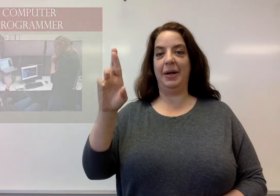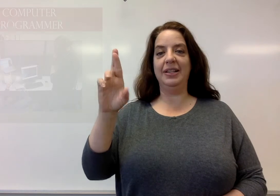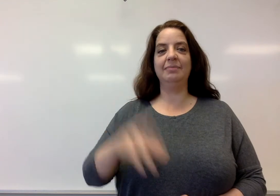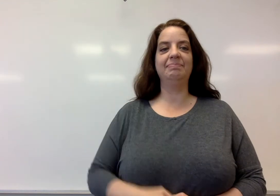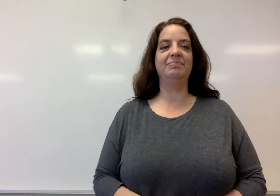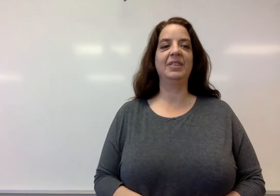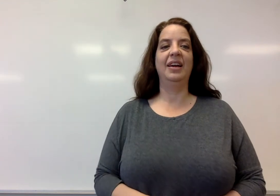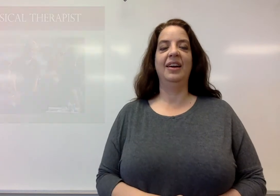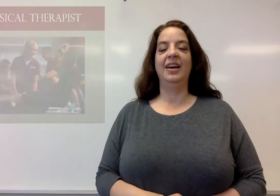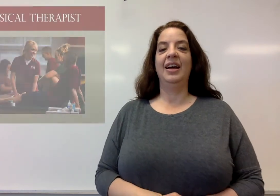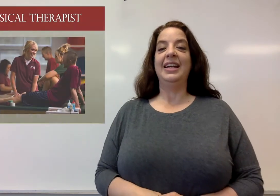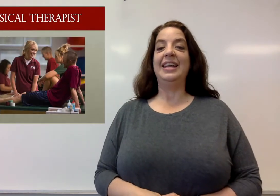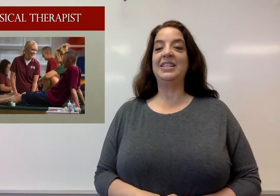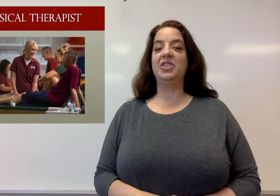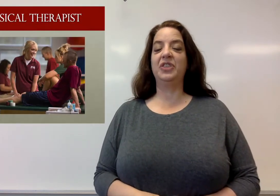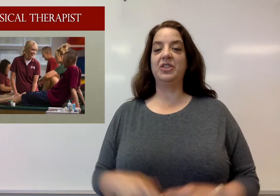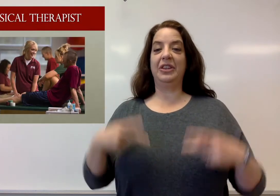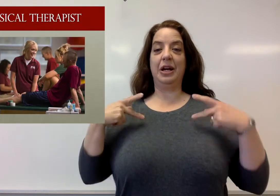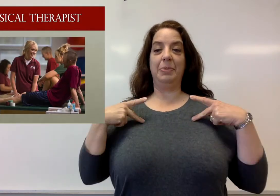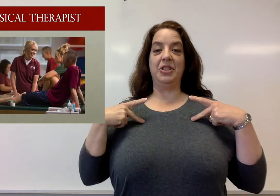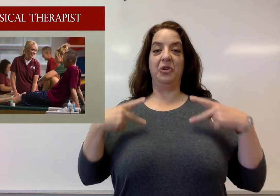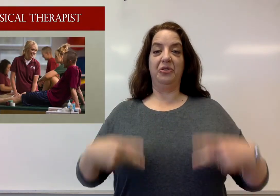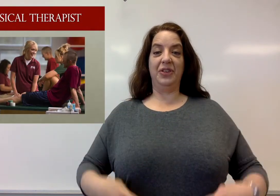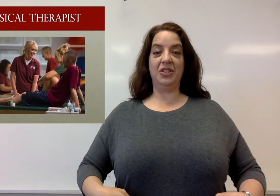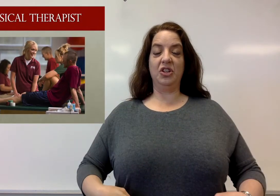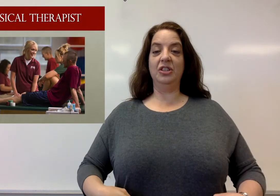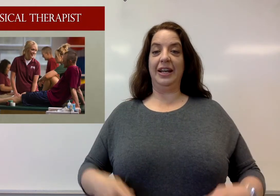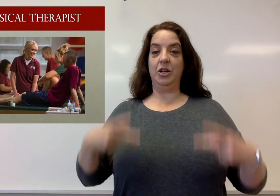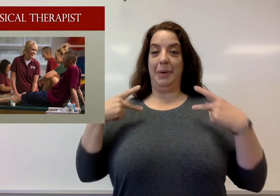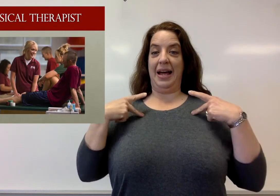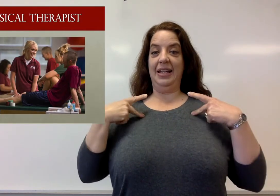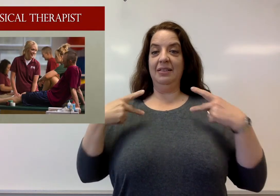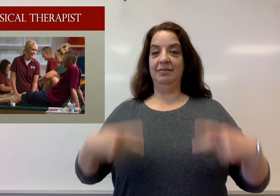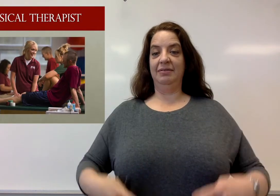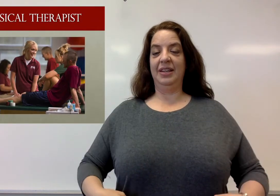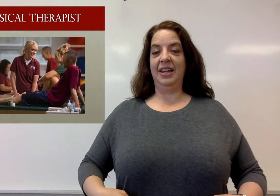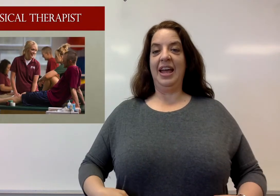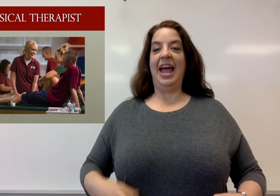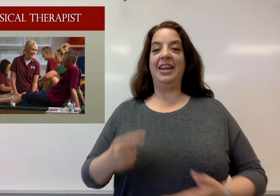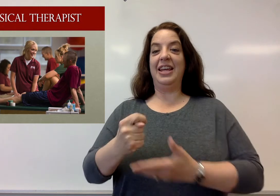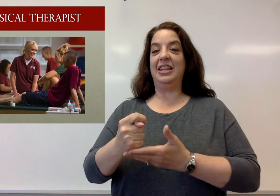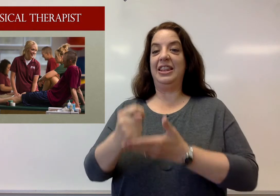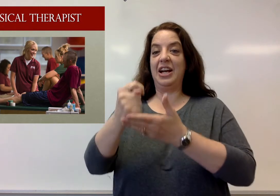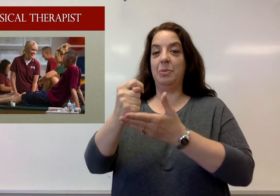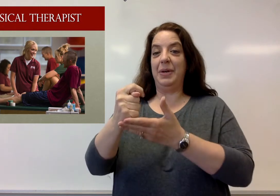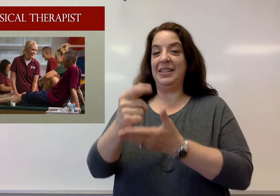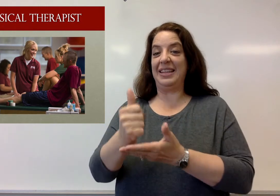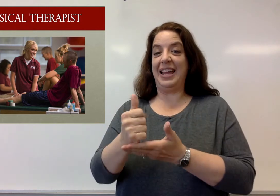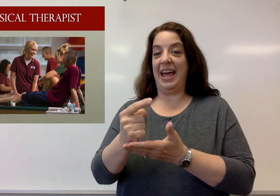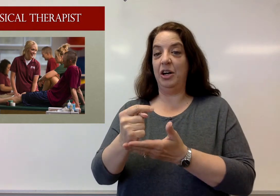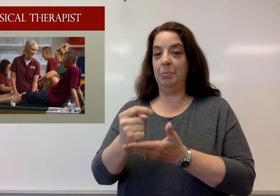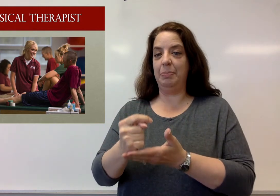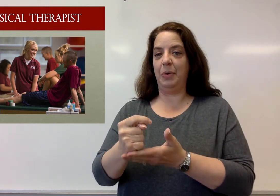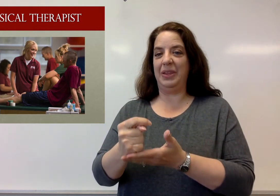it. Next is physical therapy. So physical, like your body. And then therapy is like help, but with a